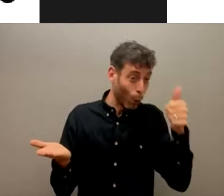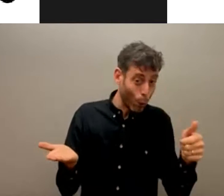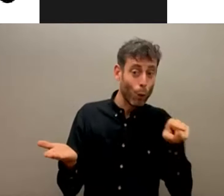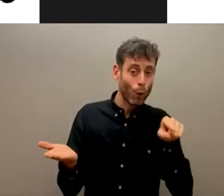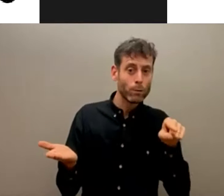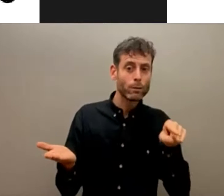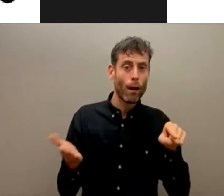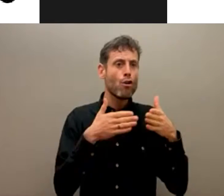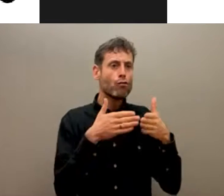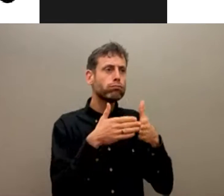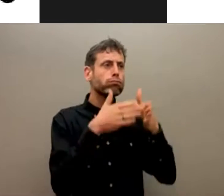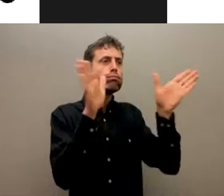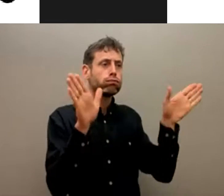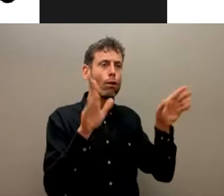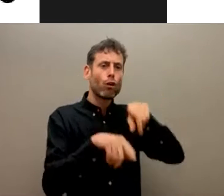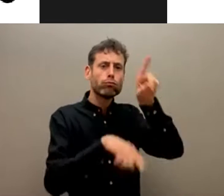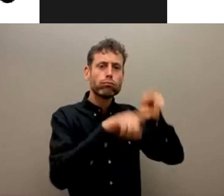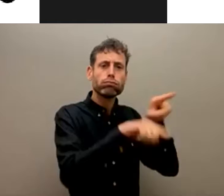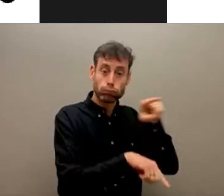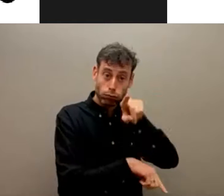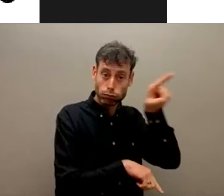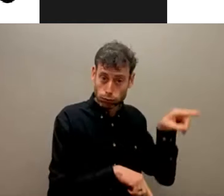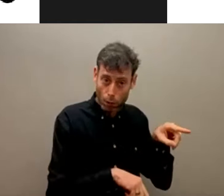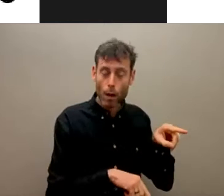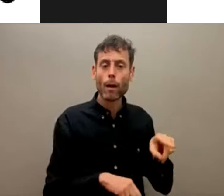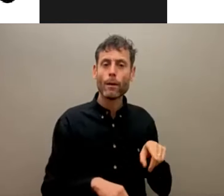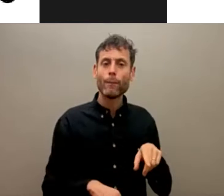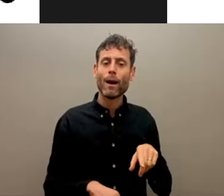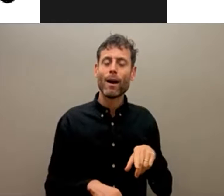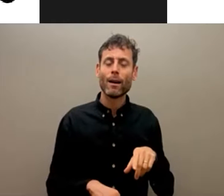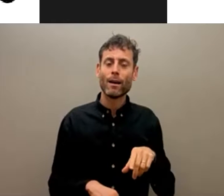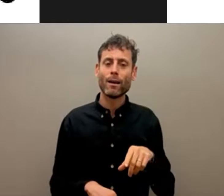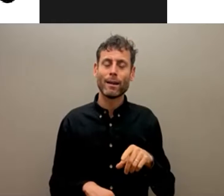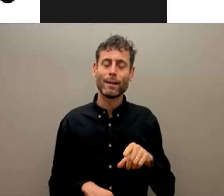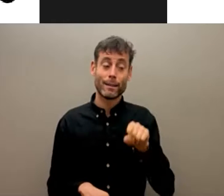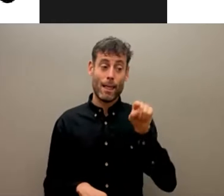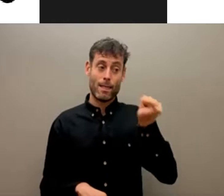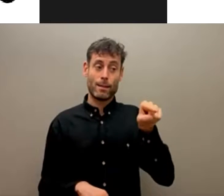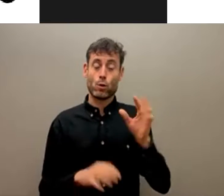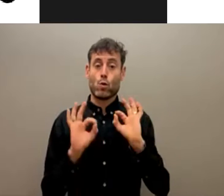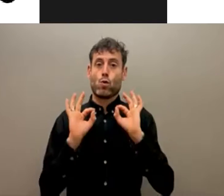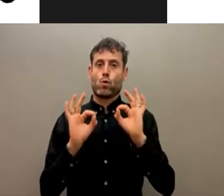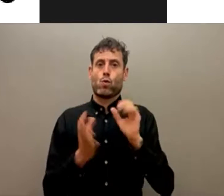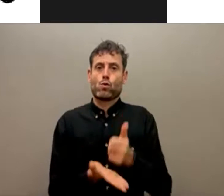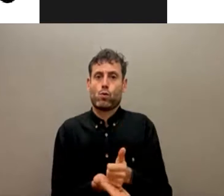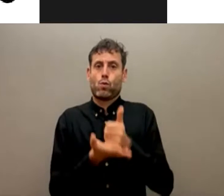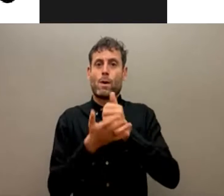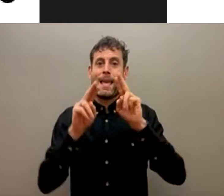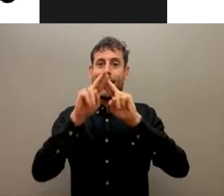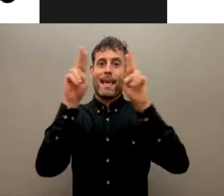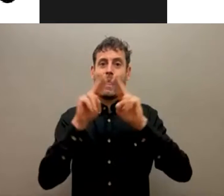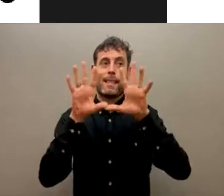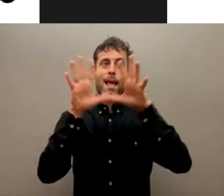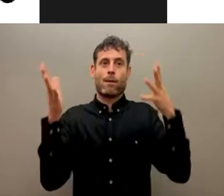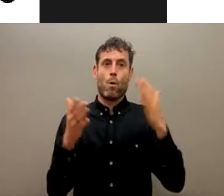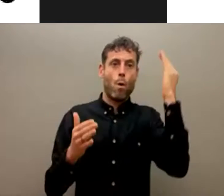more accessible on some levels, and it's a good way to build an international network, and it can involve more